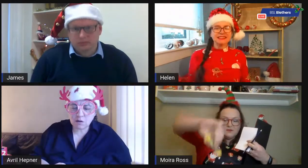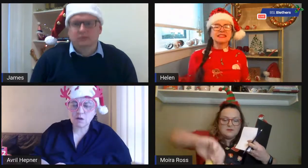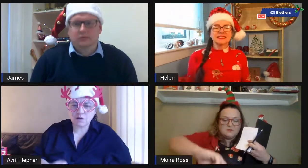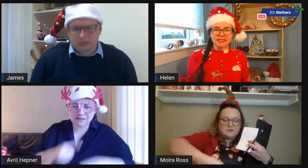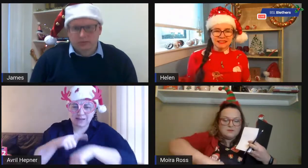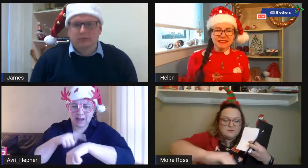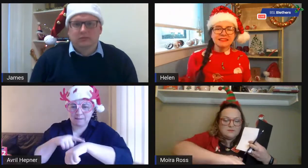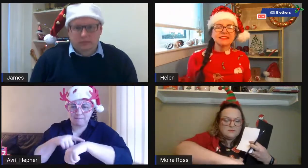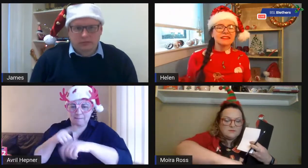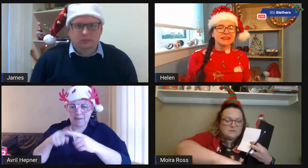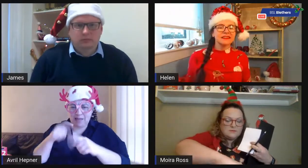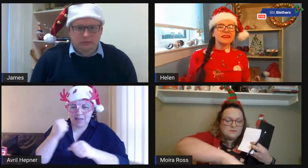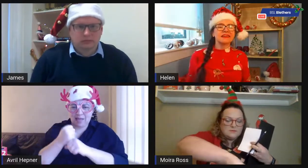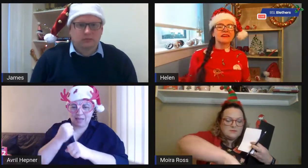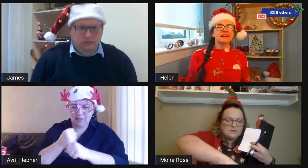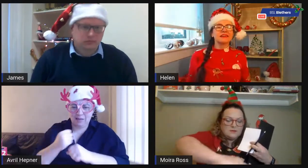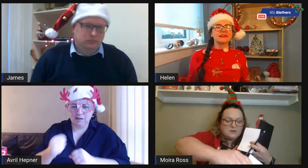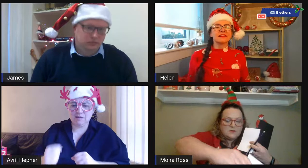and there's a timer.